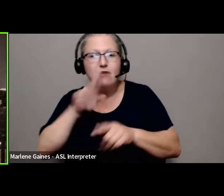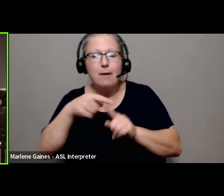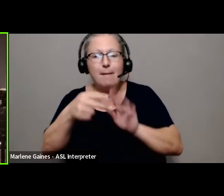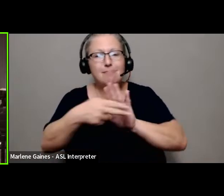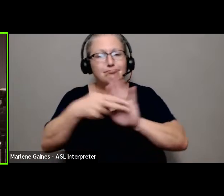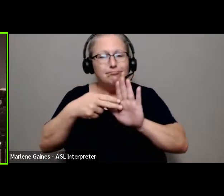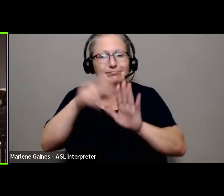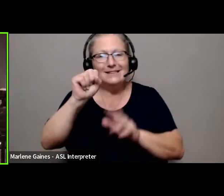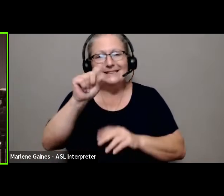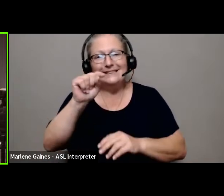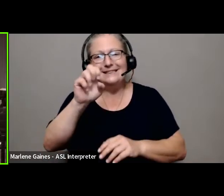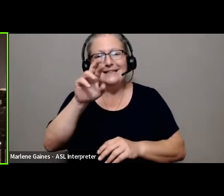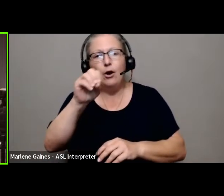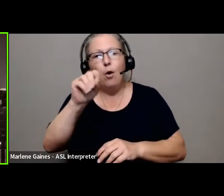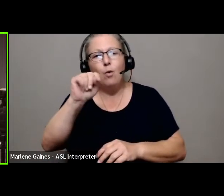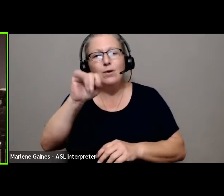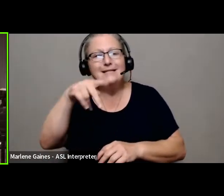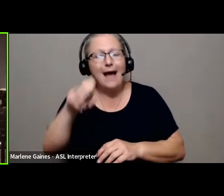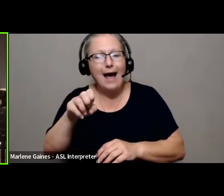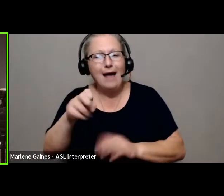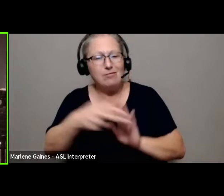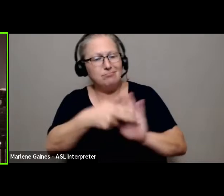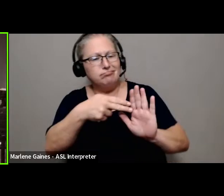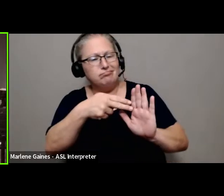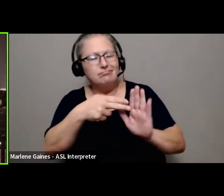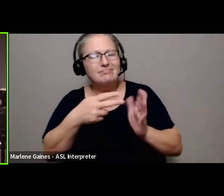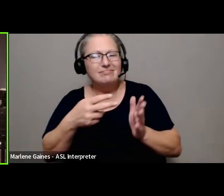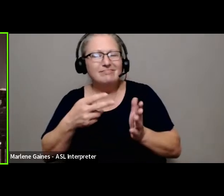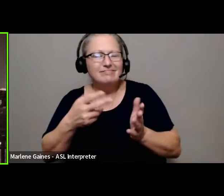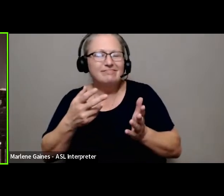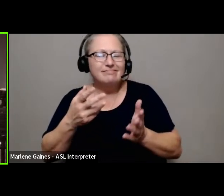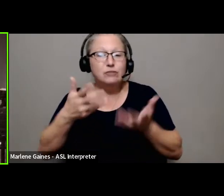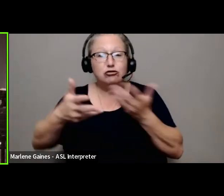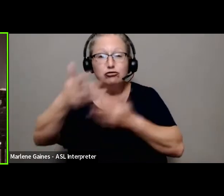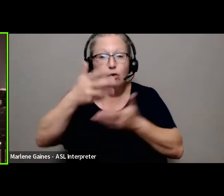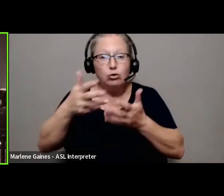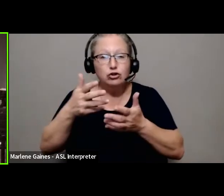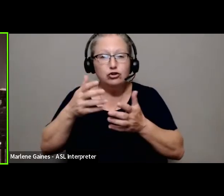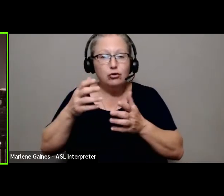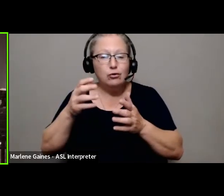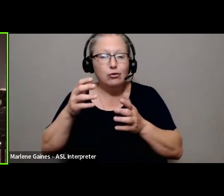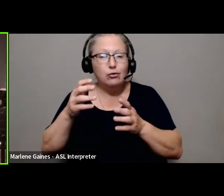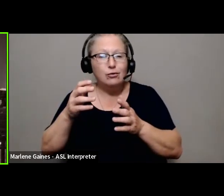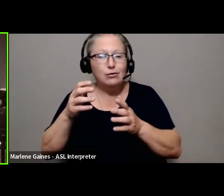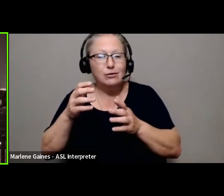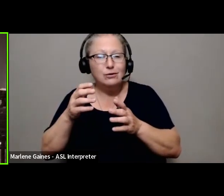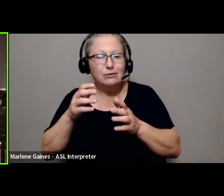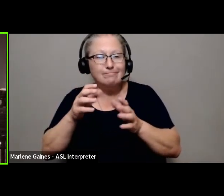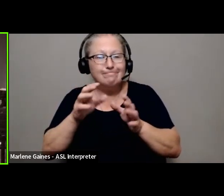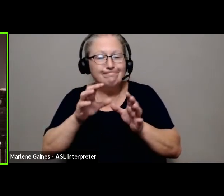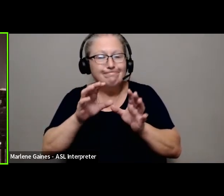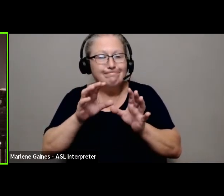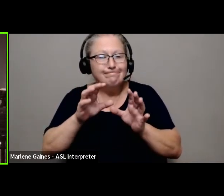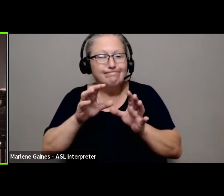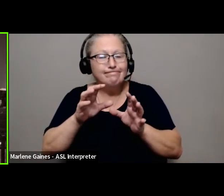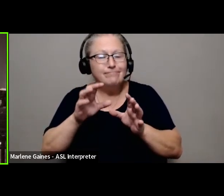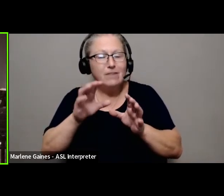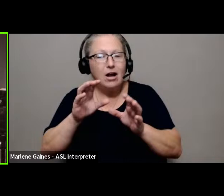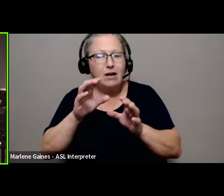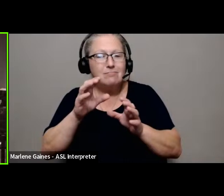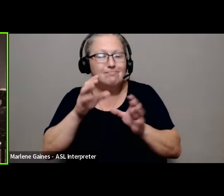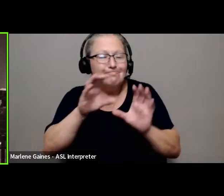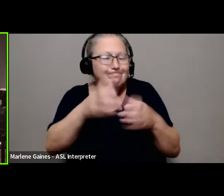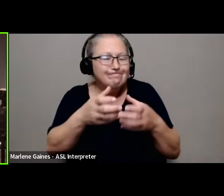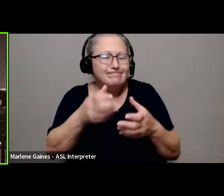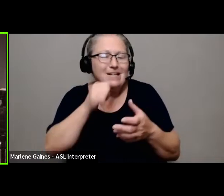stereotypes. What else? Yeah, social constructs, like Jasmine was kind of saying, and just, you know, there